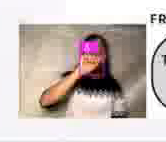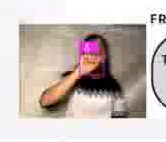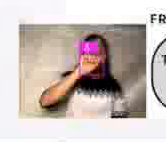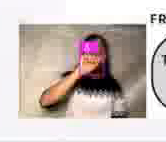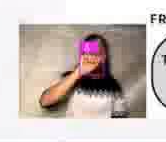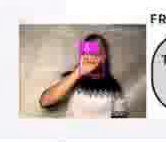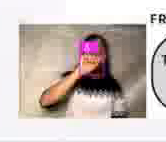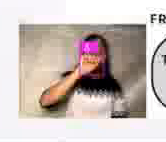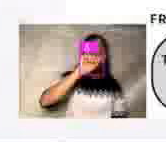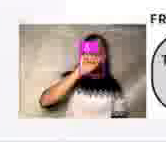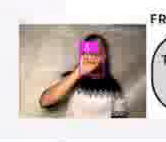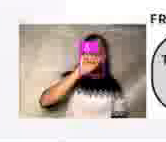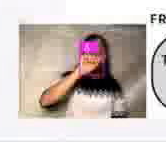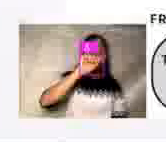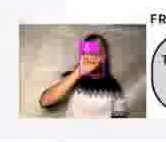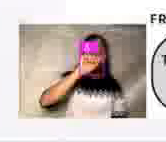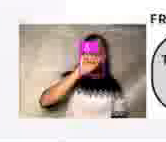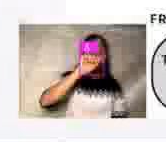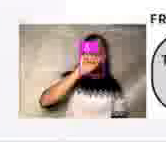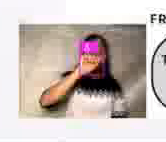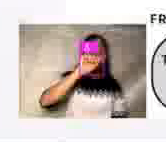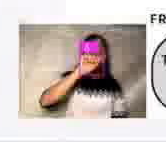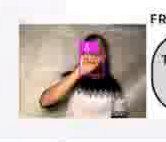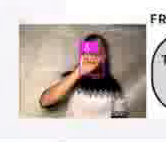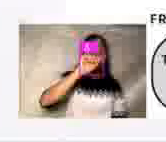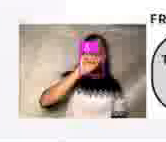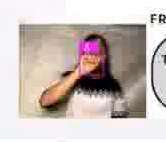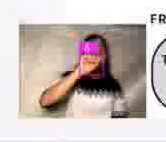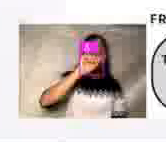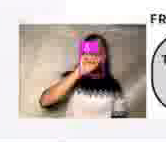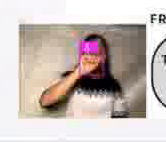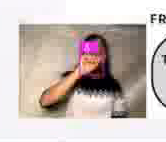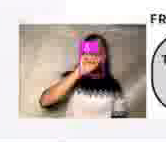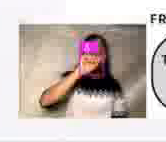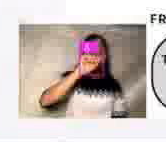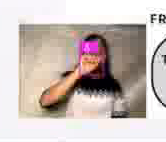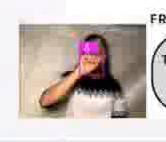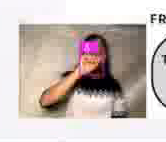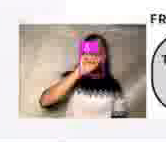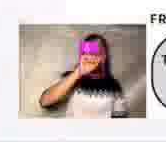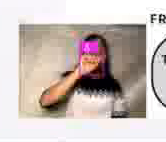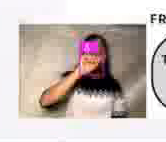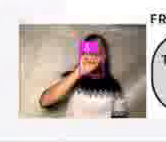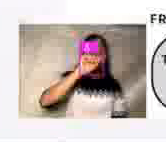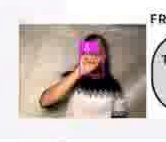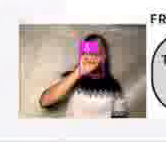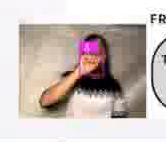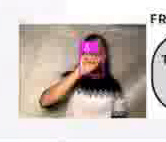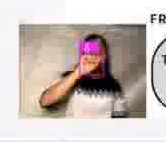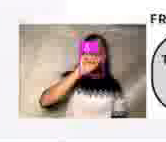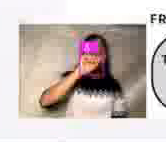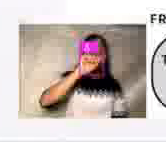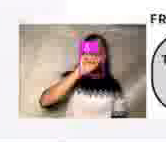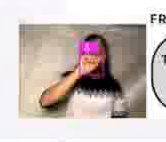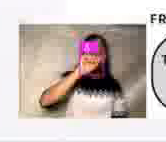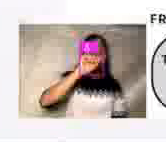representation that depicts the flow of information within a system. Data flow diagrams are useful for analyzing existing